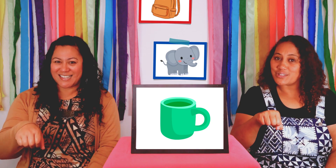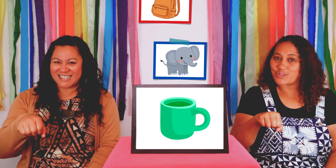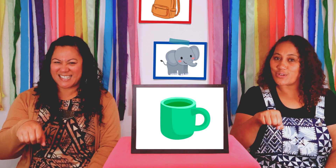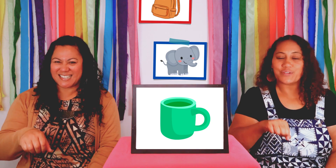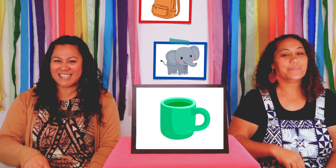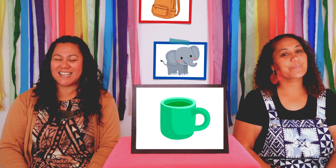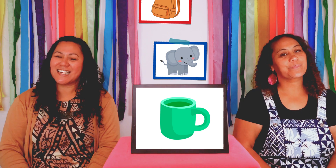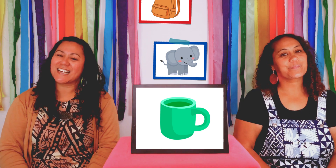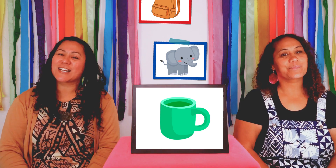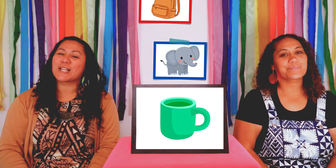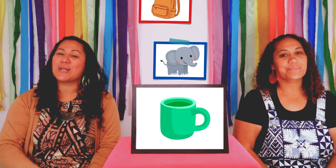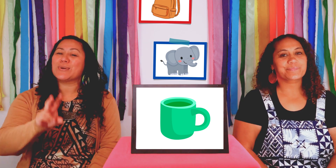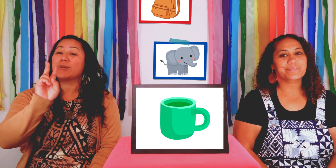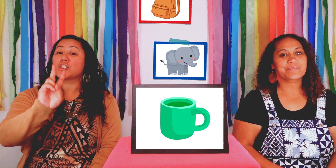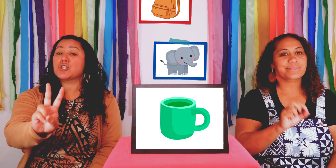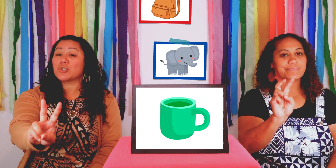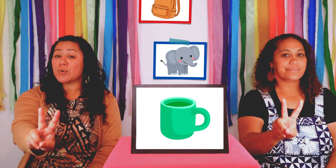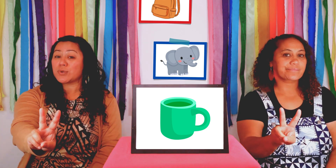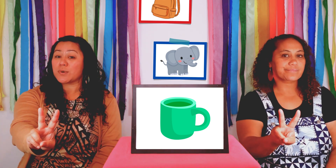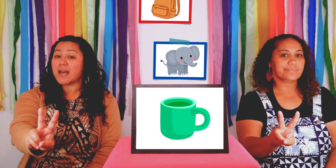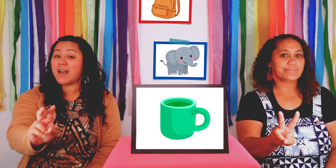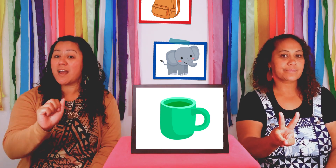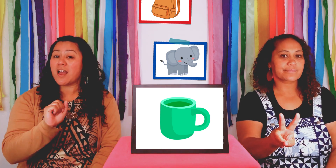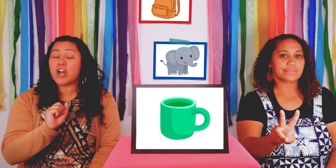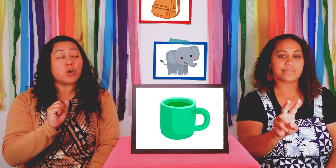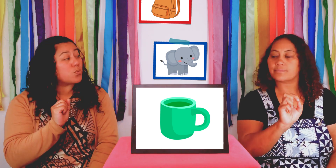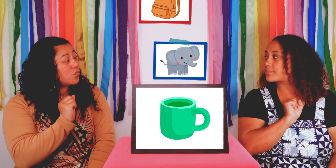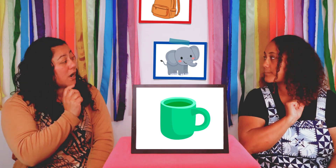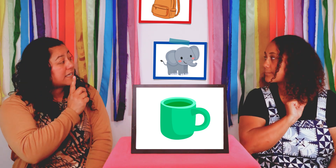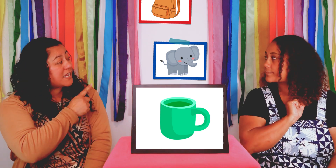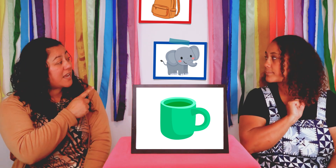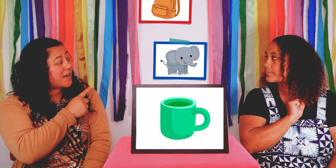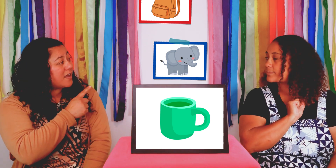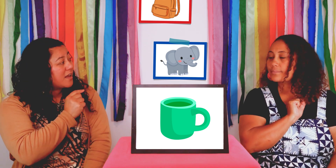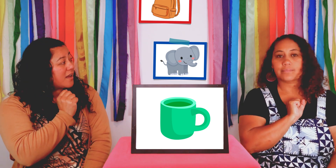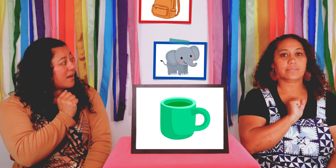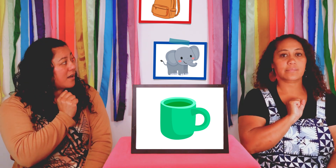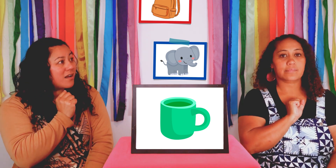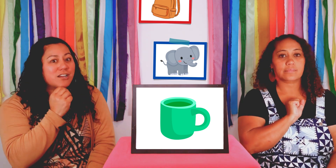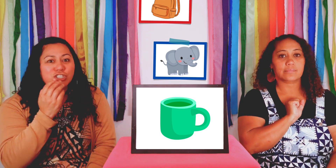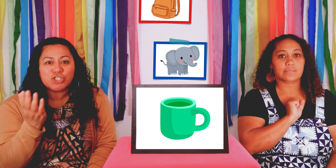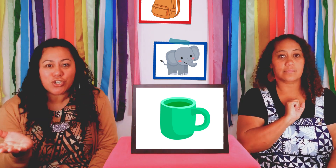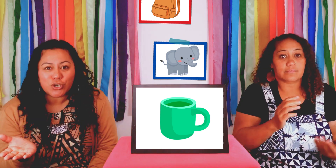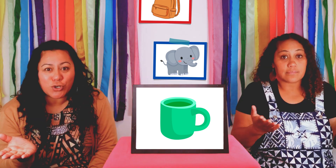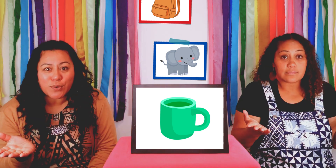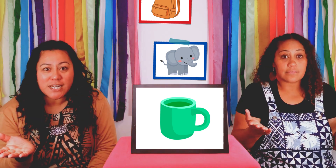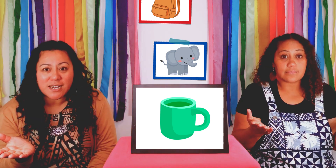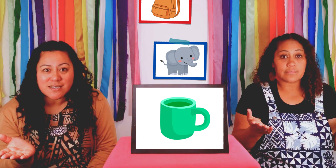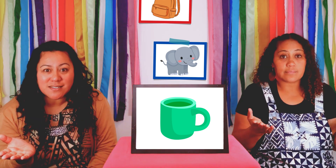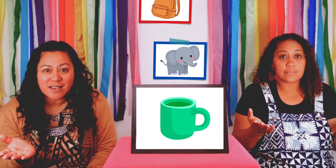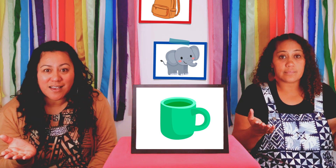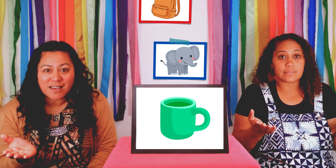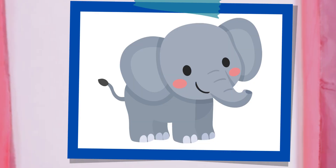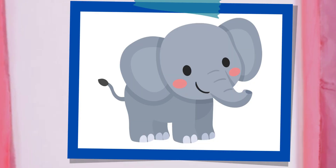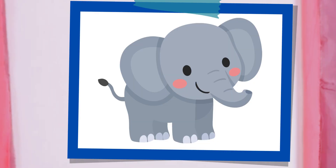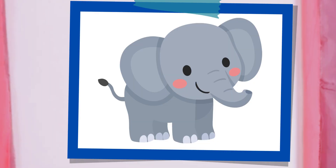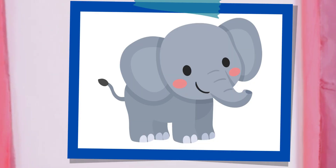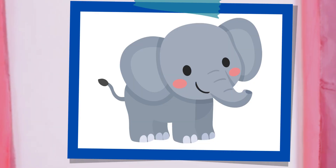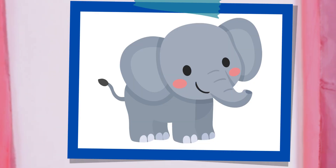ato. Clue tuarua, right here. Do you know what it is?